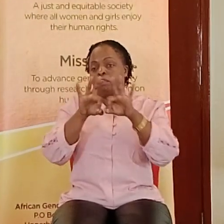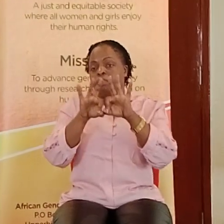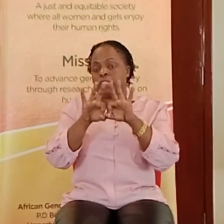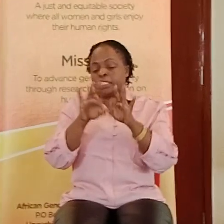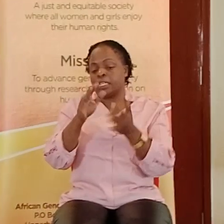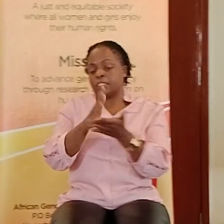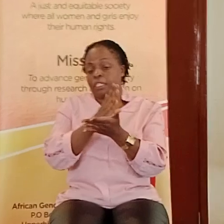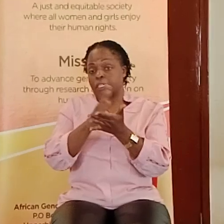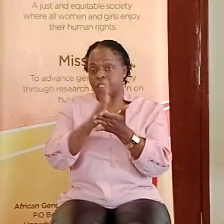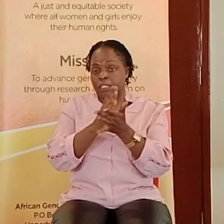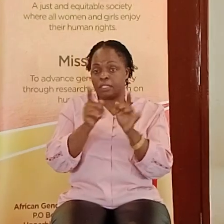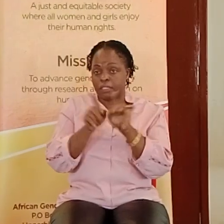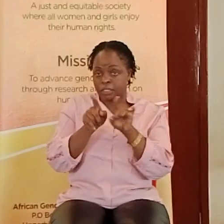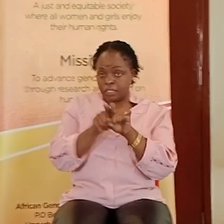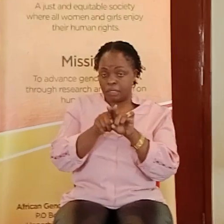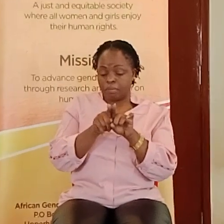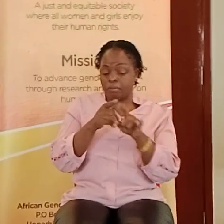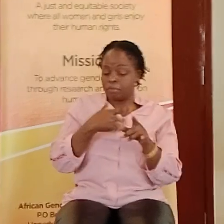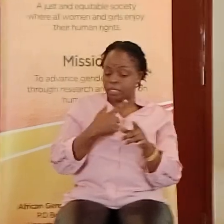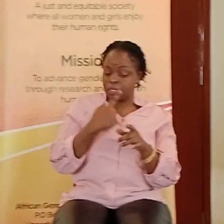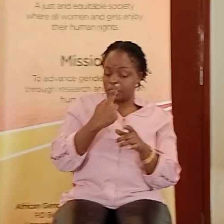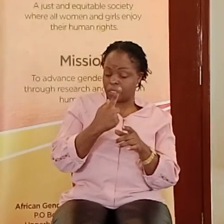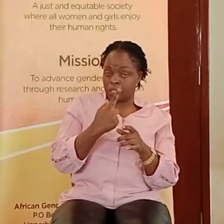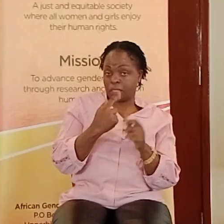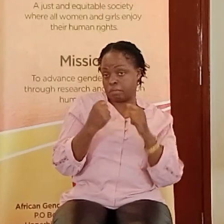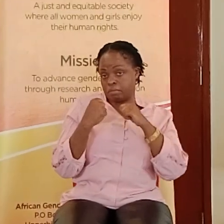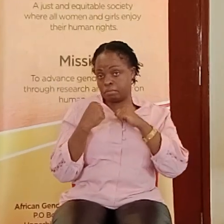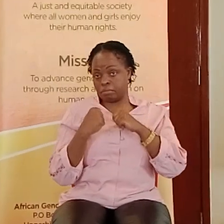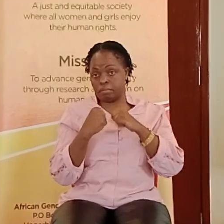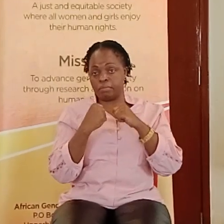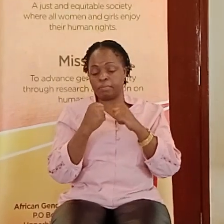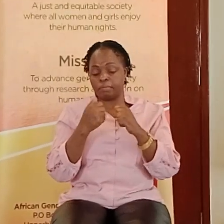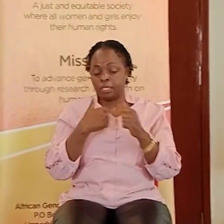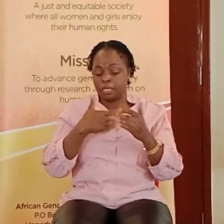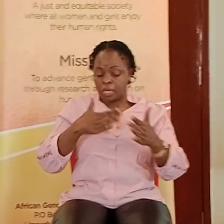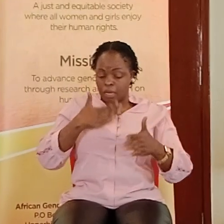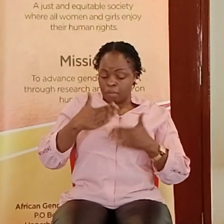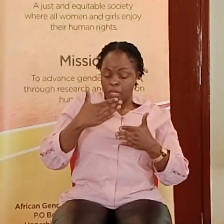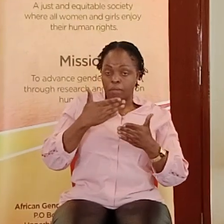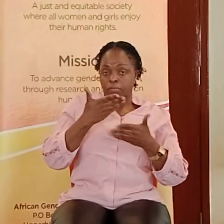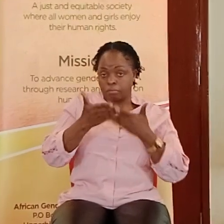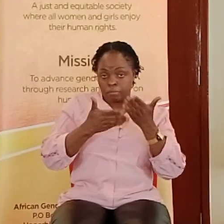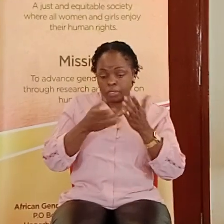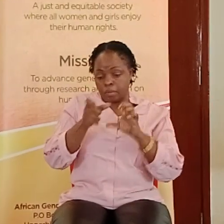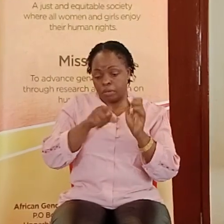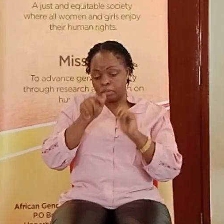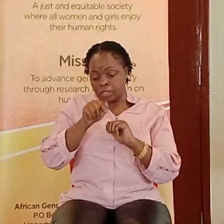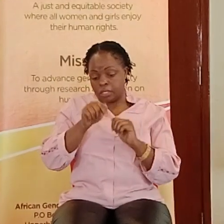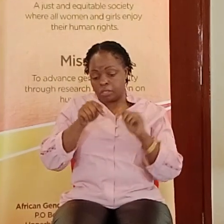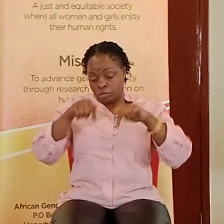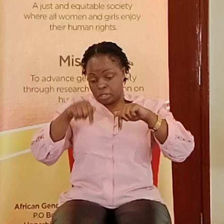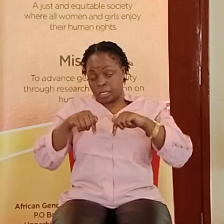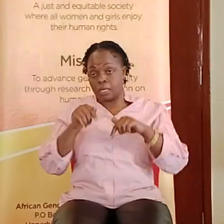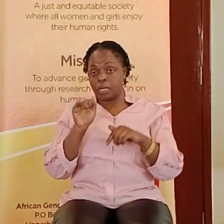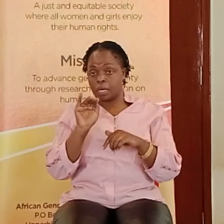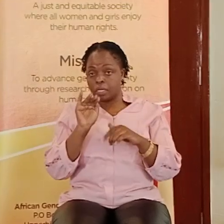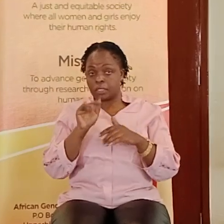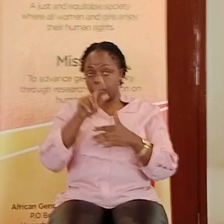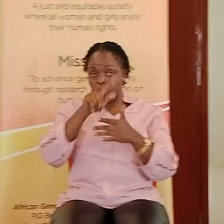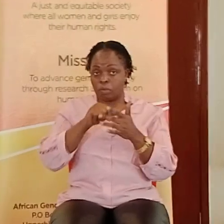would say with a lot of confidence that I am happy that we are discussing this today and asking ourselves, what is the action we need to